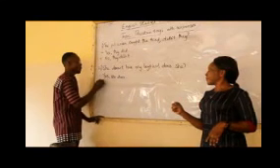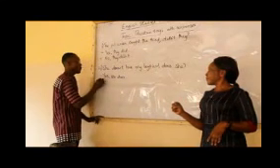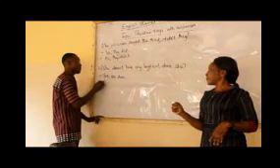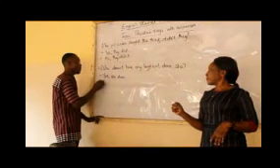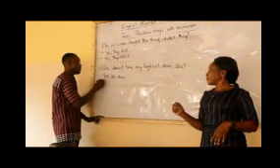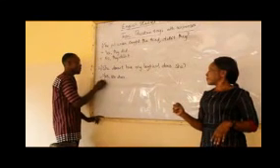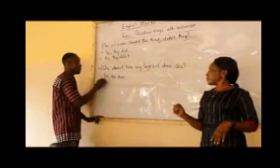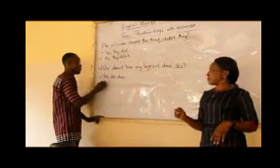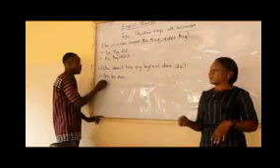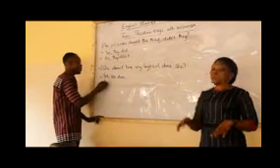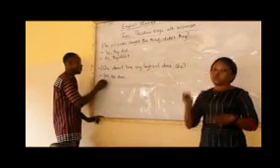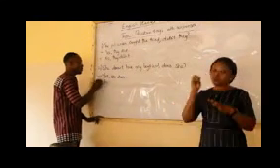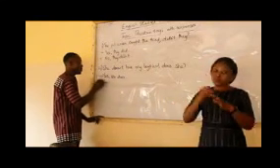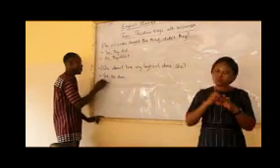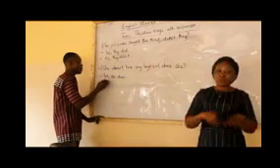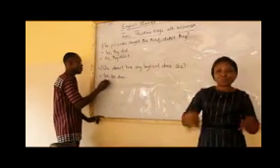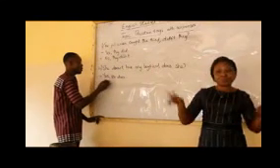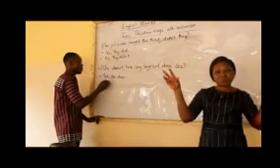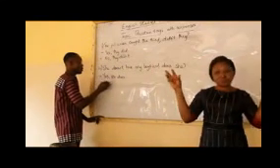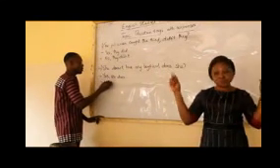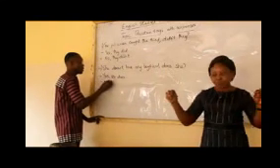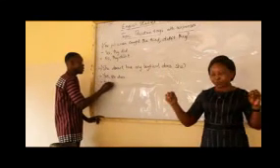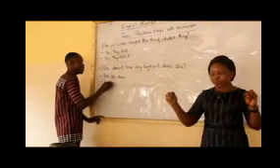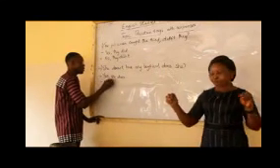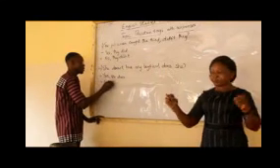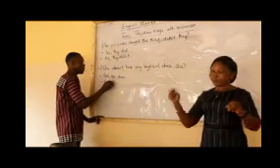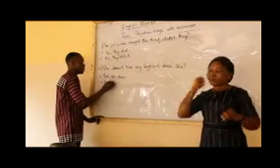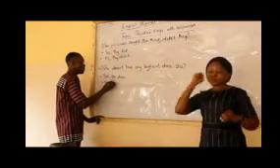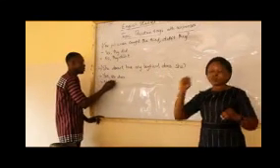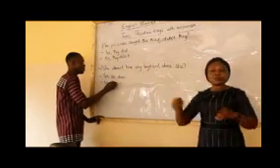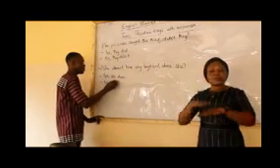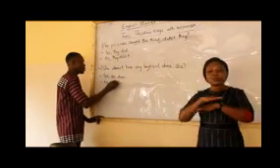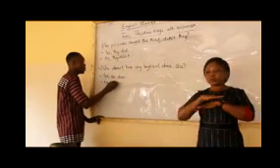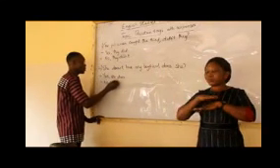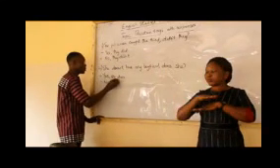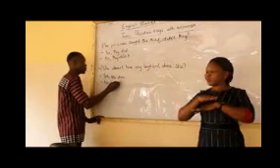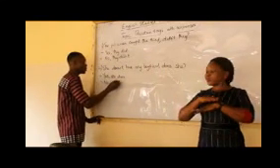can have no, she doesn't.